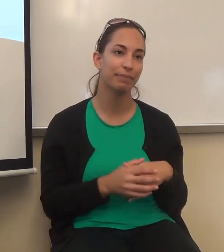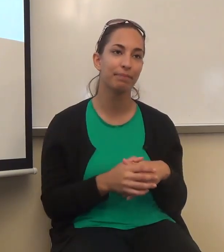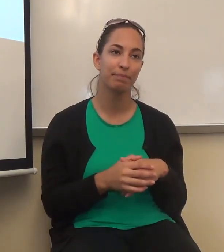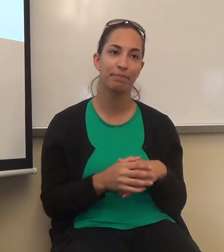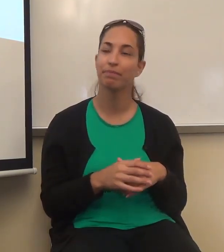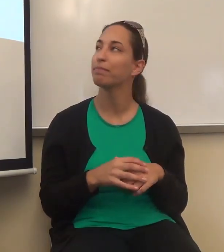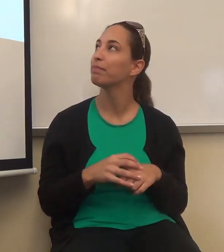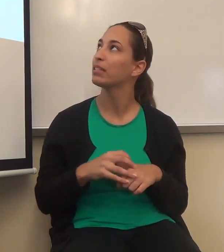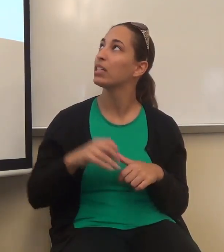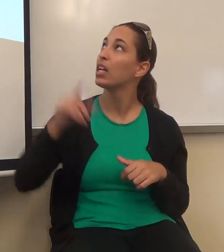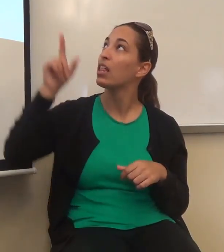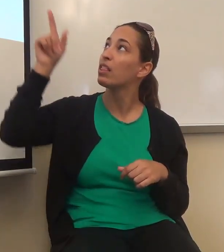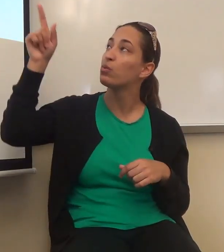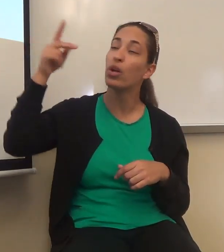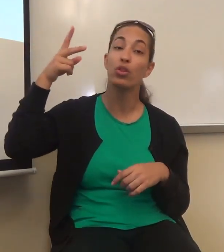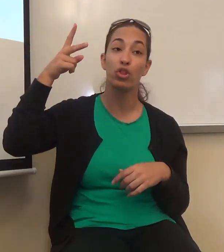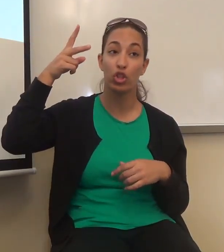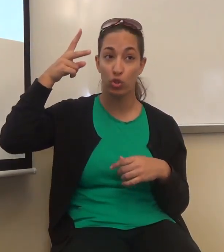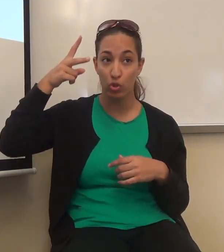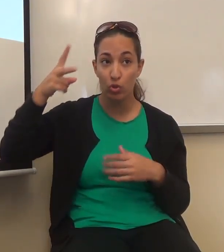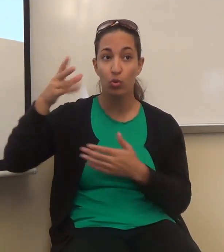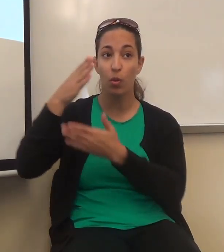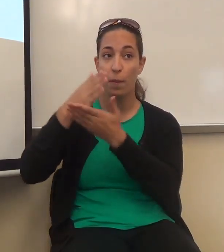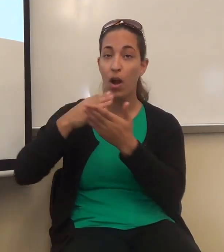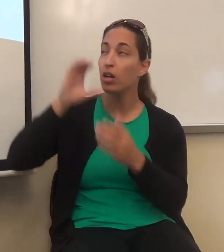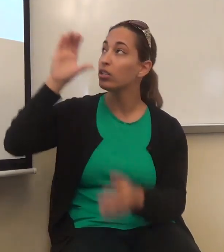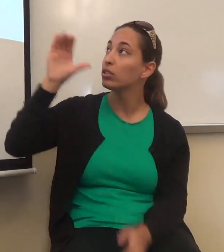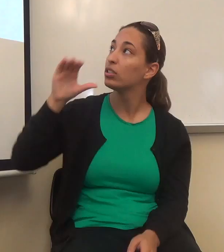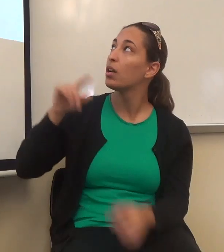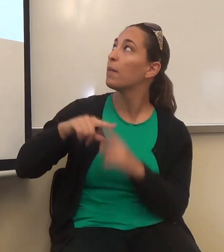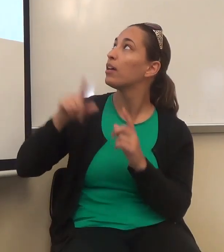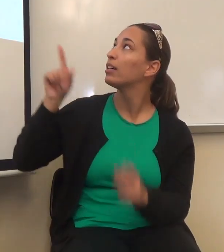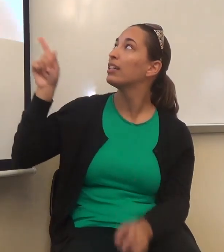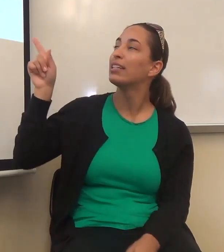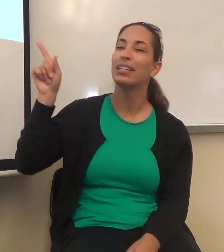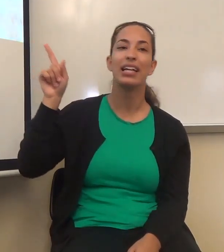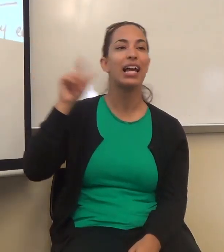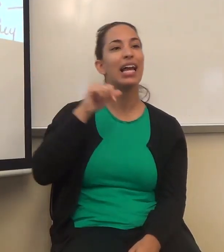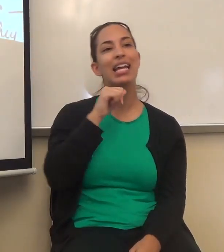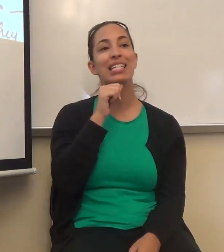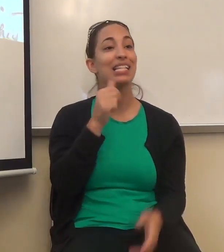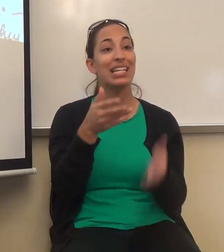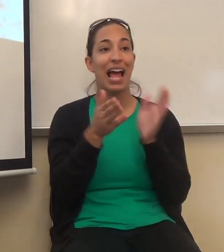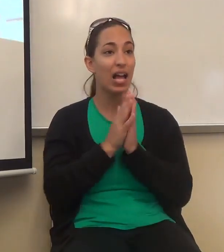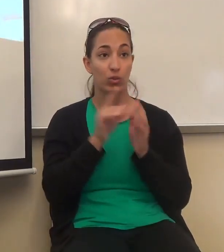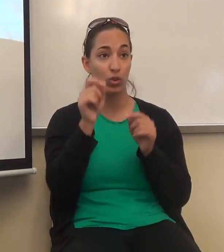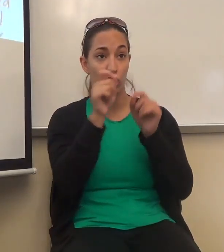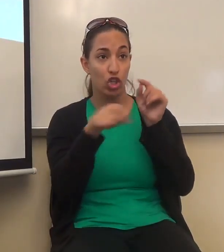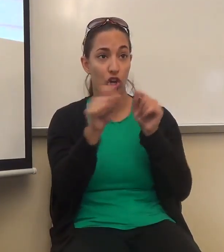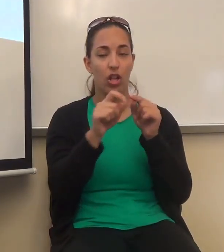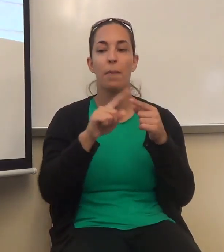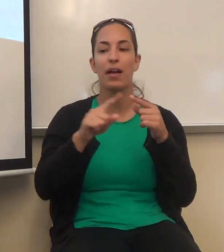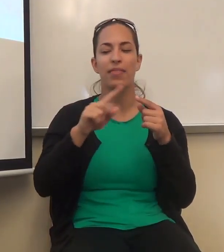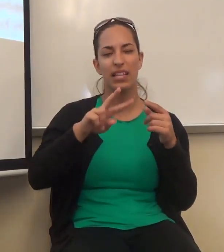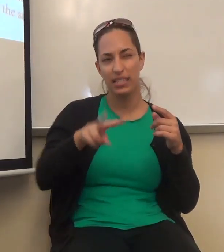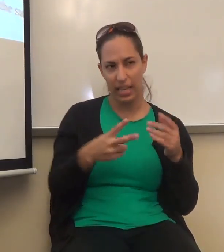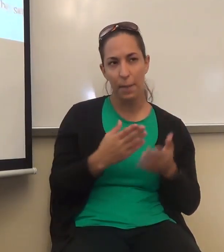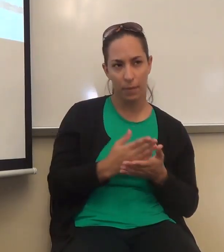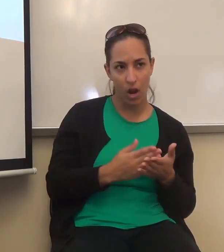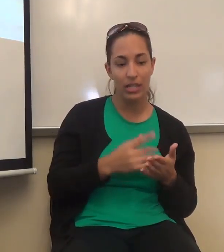same. This one doesn't actually ask you to circle these, but the second part does. So just do that throughout. I probably